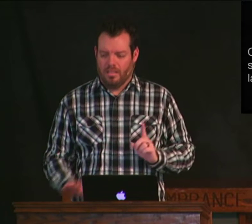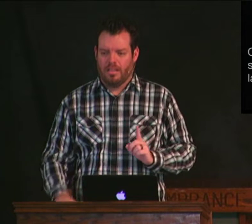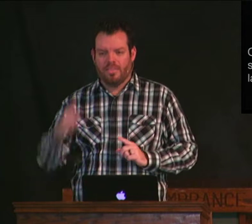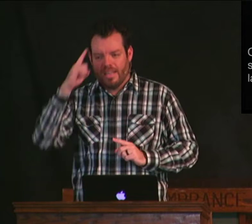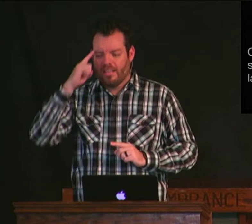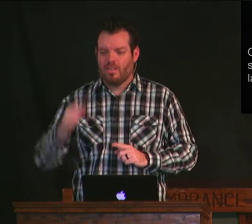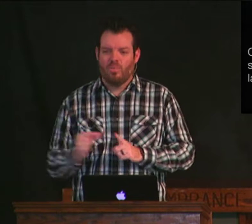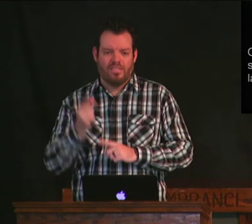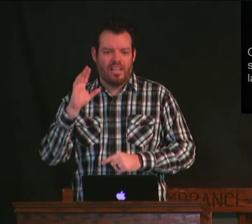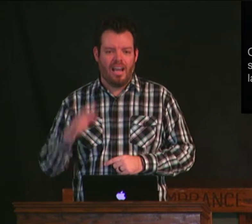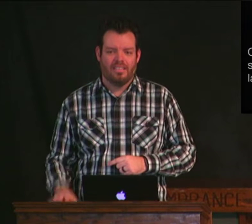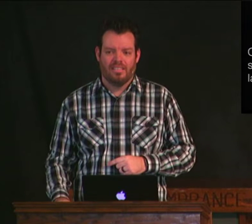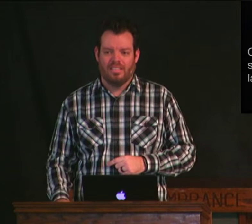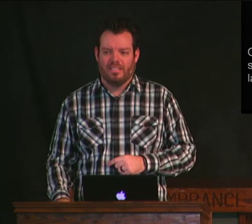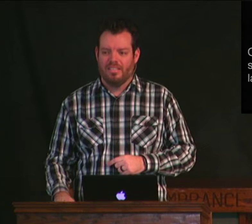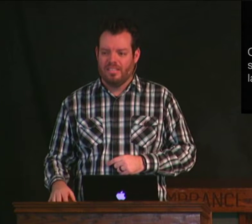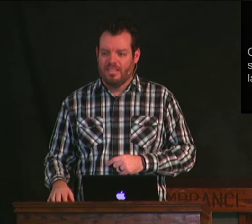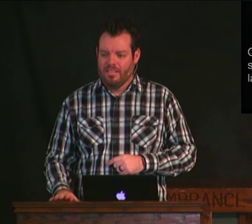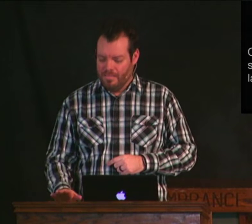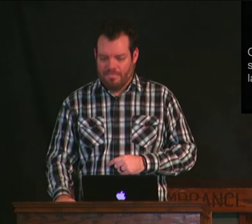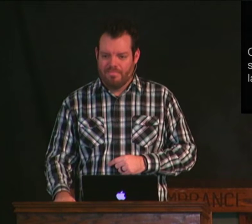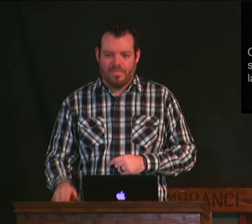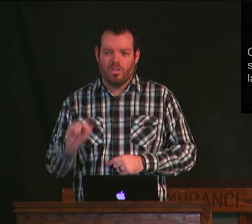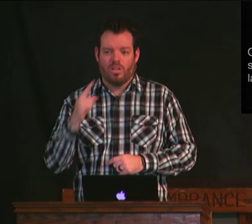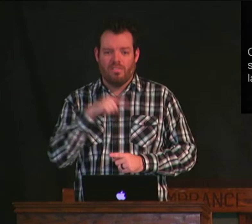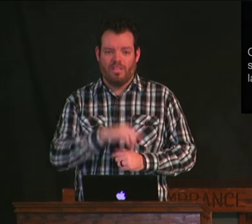They think the Word of God is no good for them.